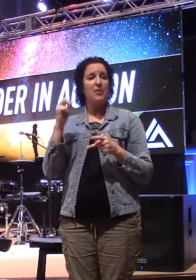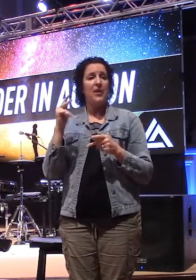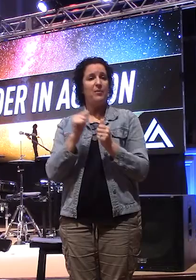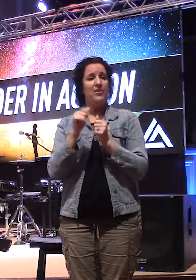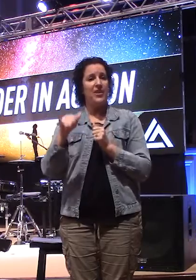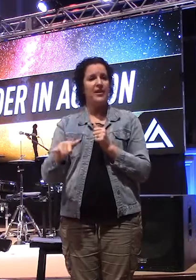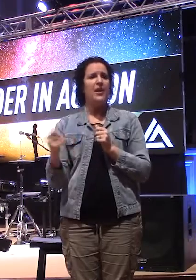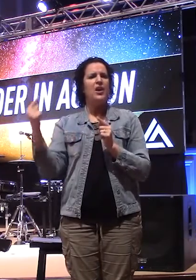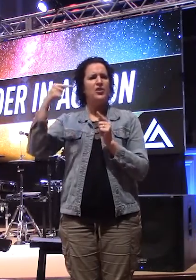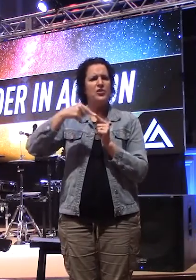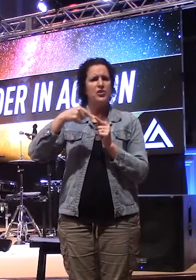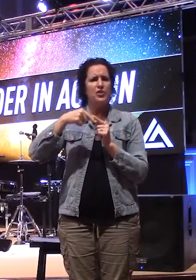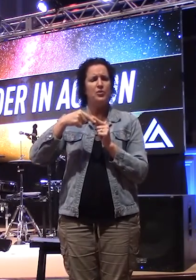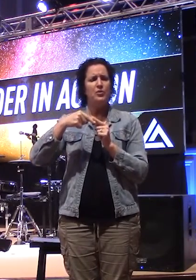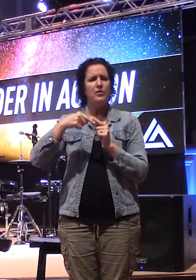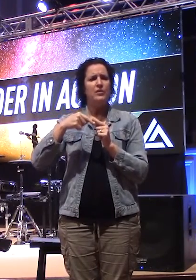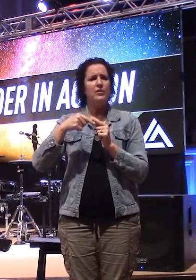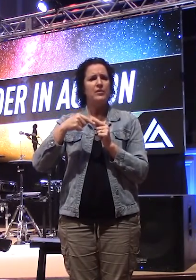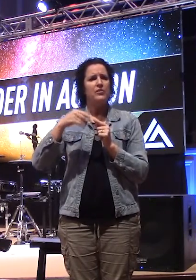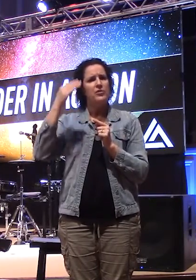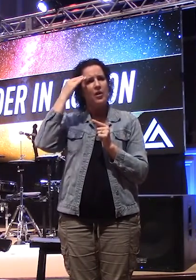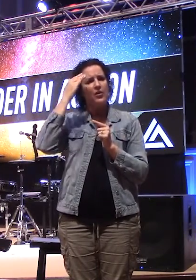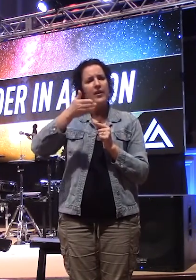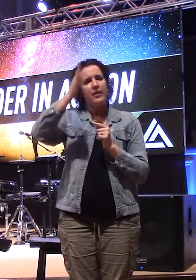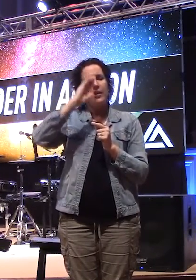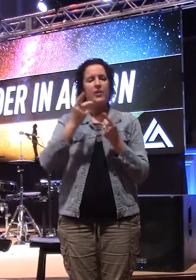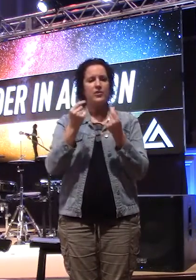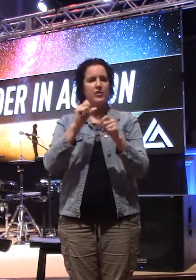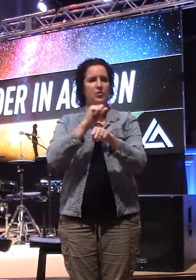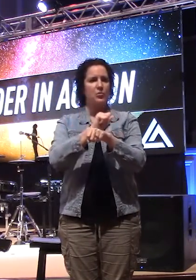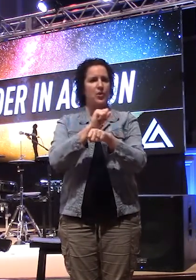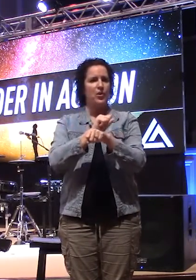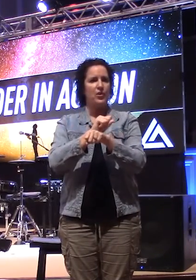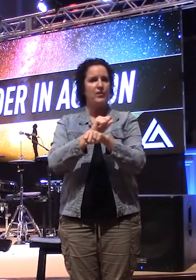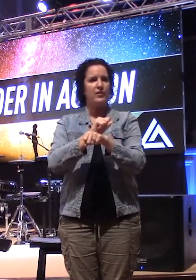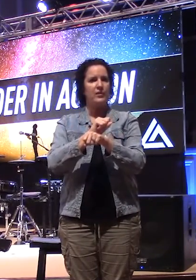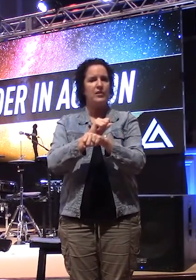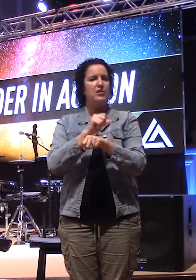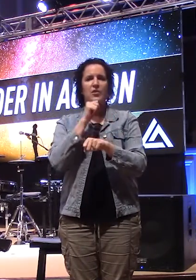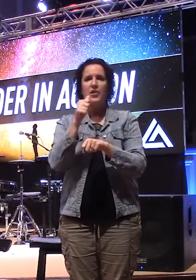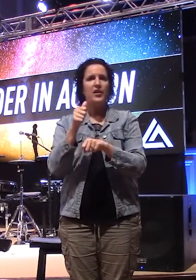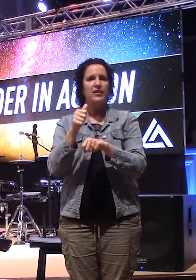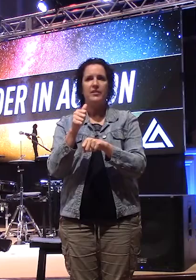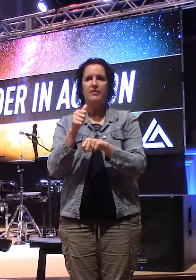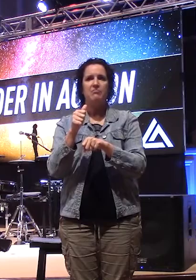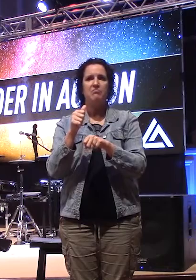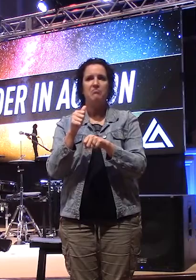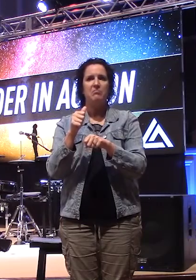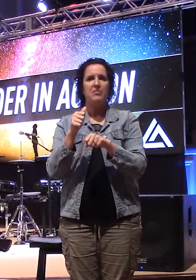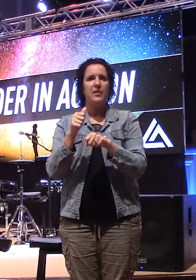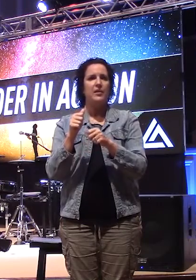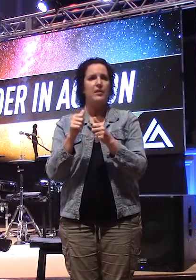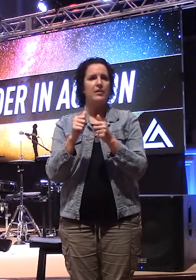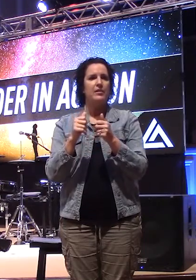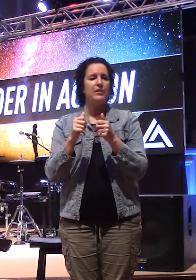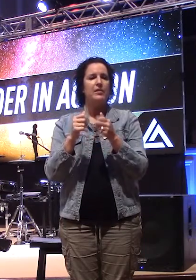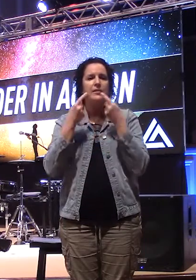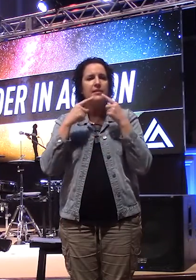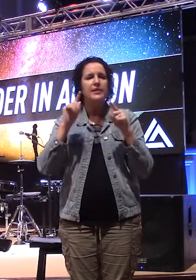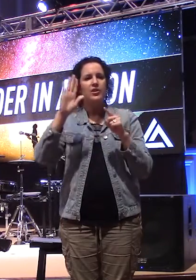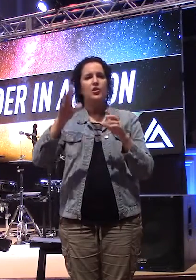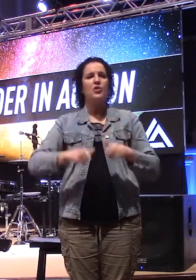to that place where you realize that God does his work in sovereign ways, you're not going to go any farther in your life. And our world can't handle